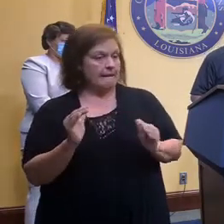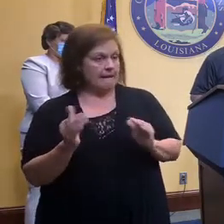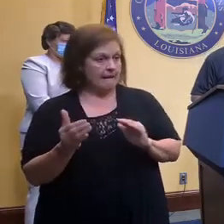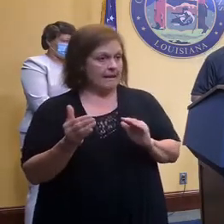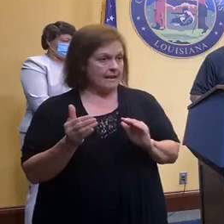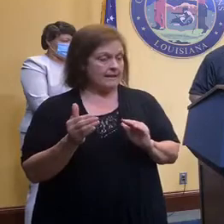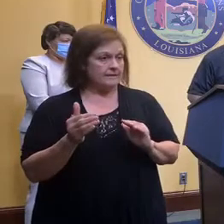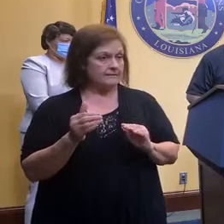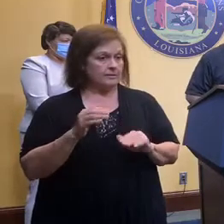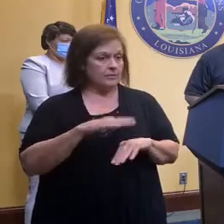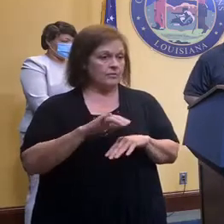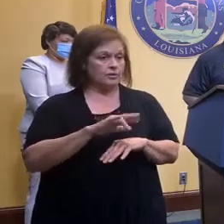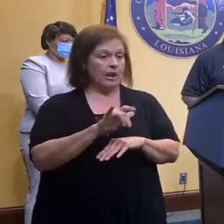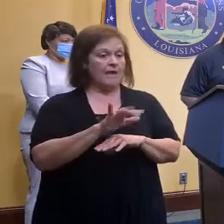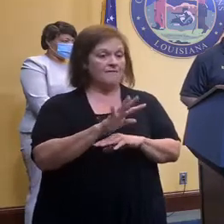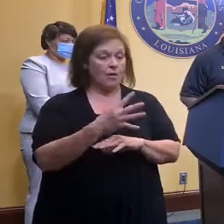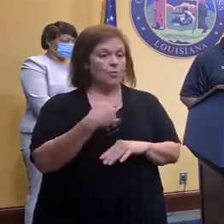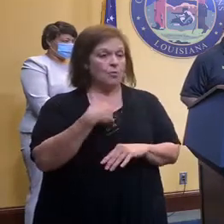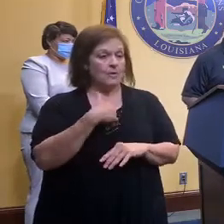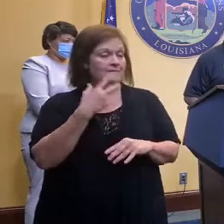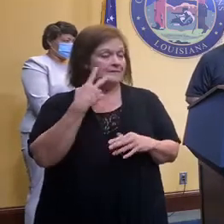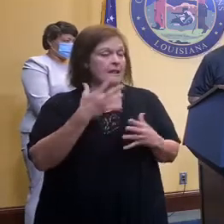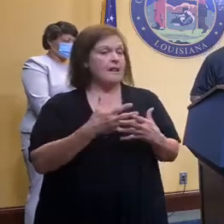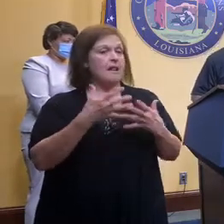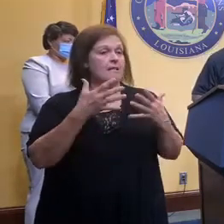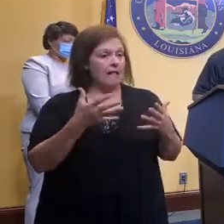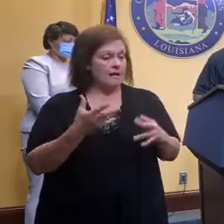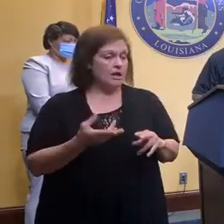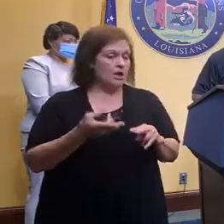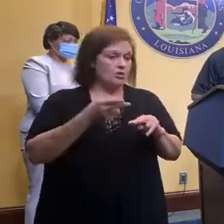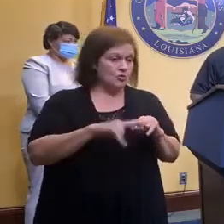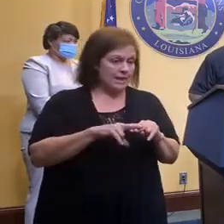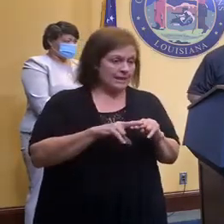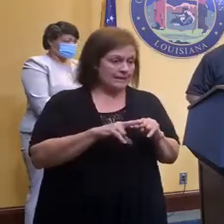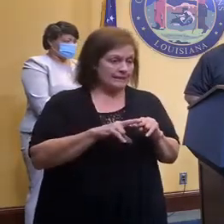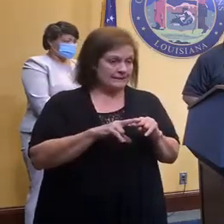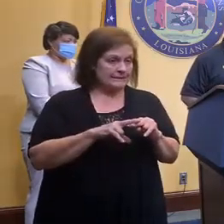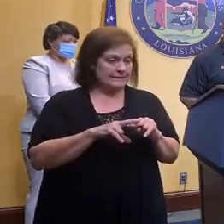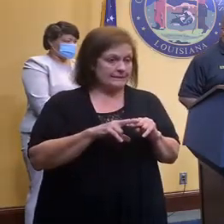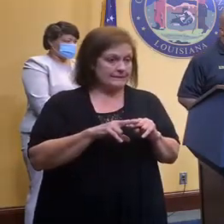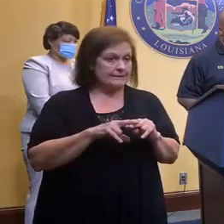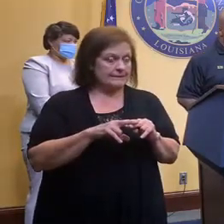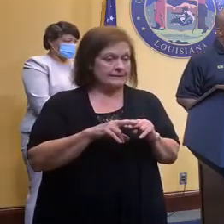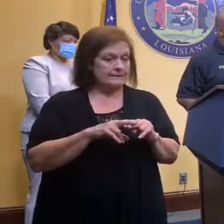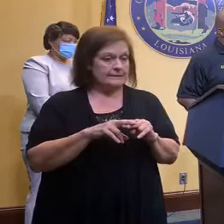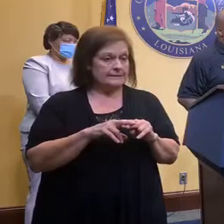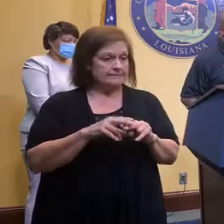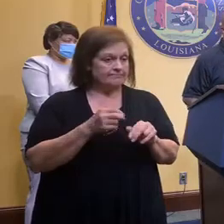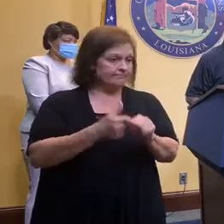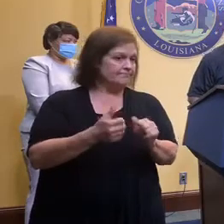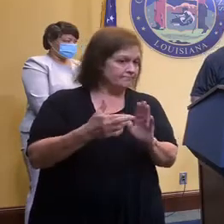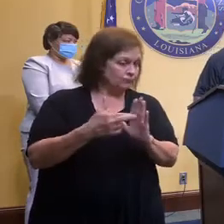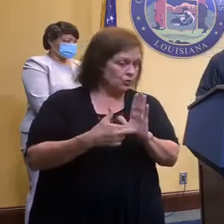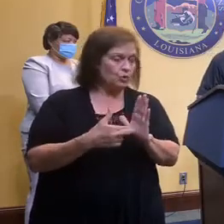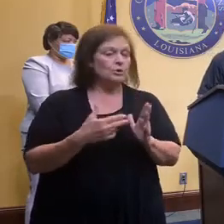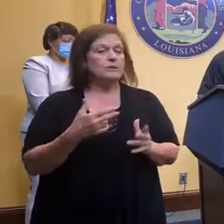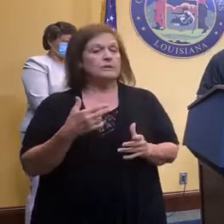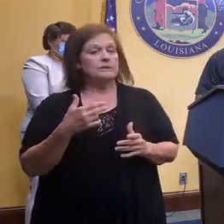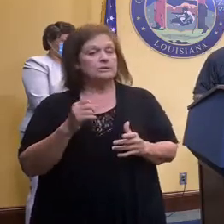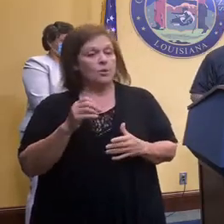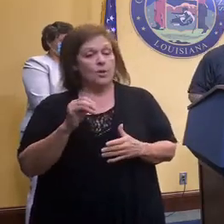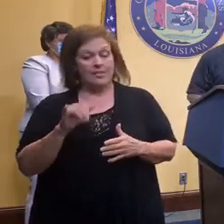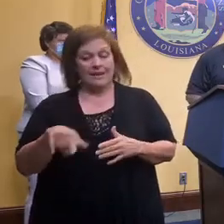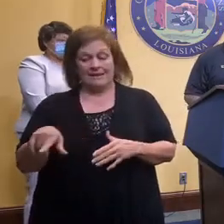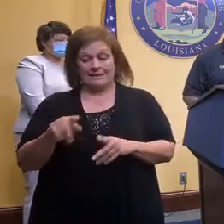the 4th of July. We have seen a significant increase of compliance. So I want to thank not only that team from the enforcement